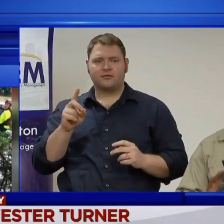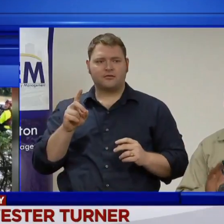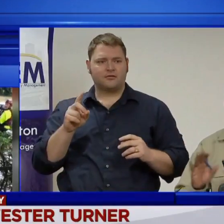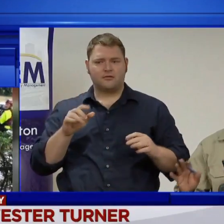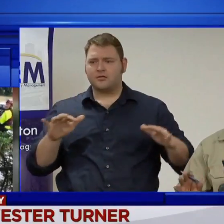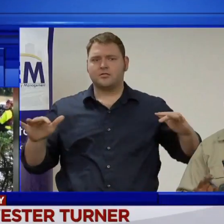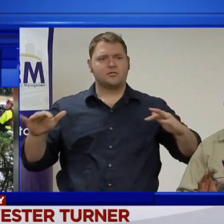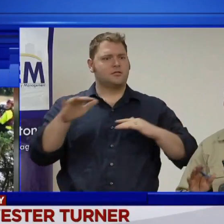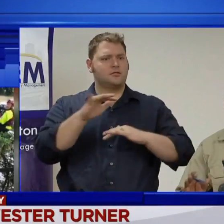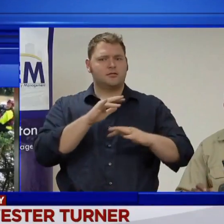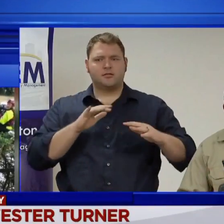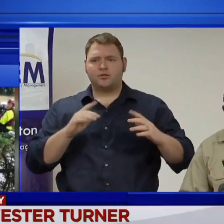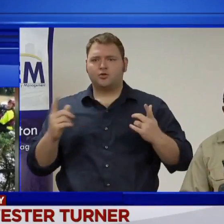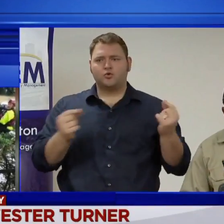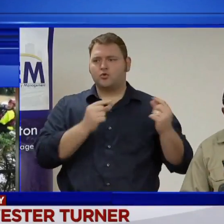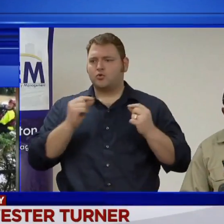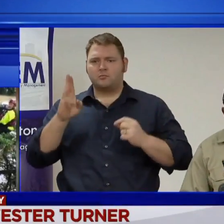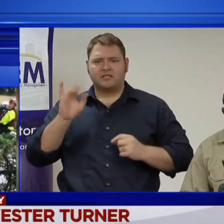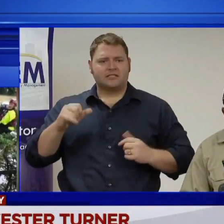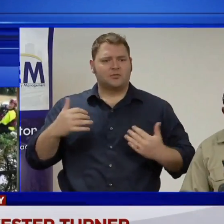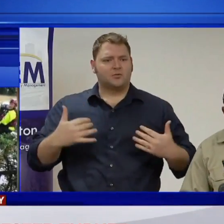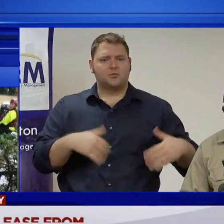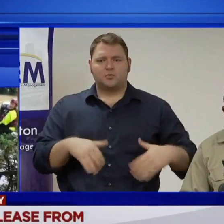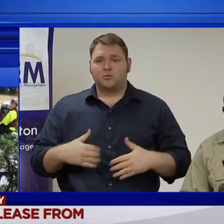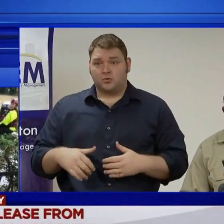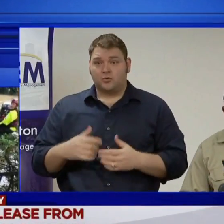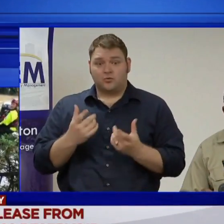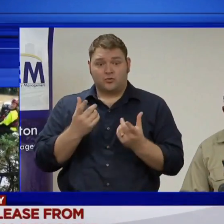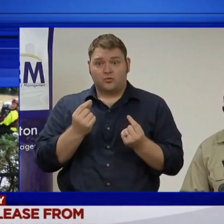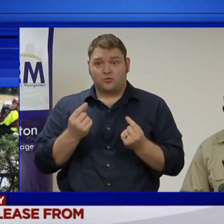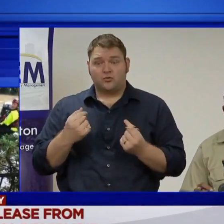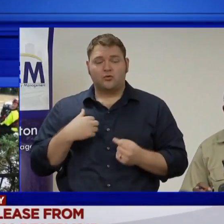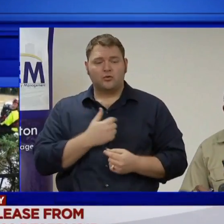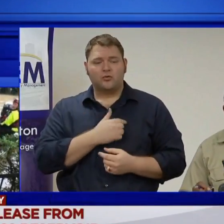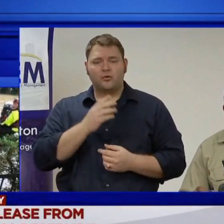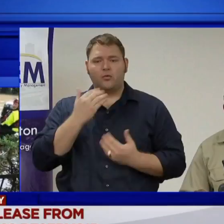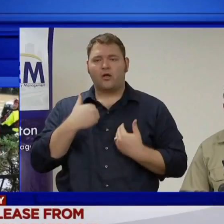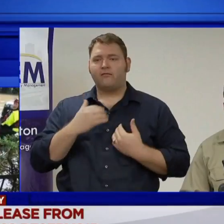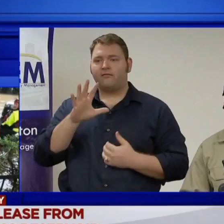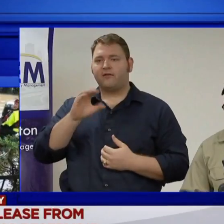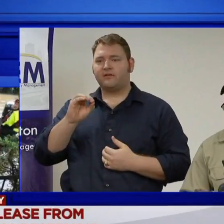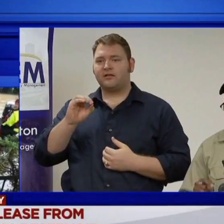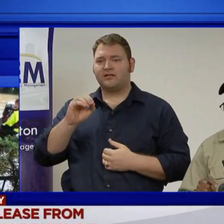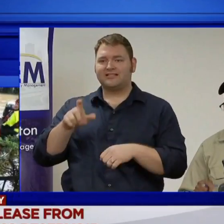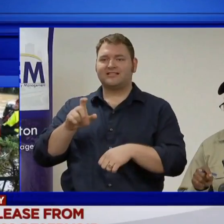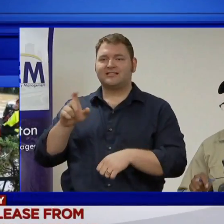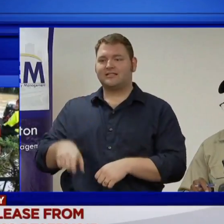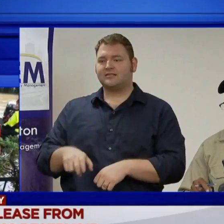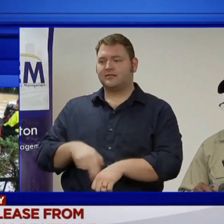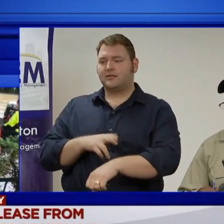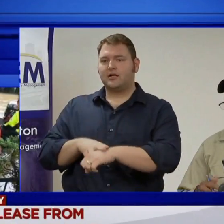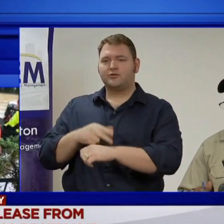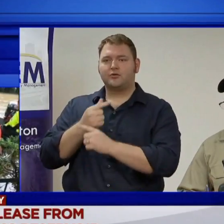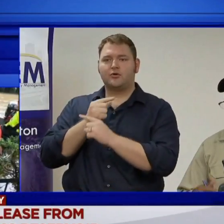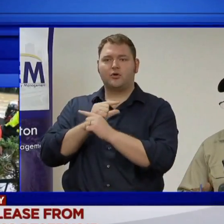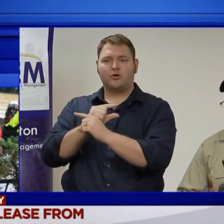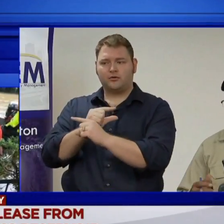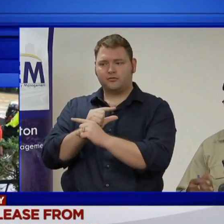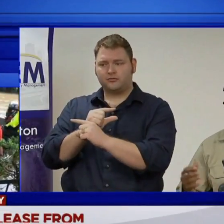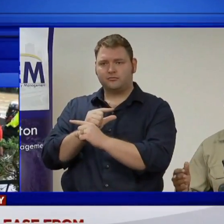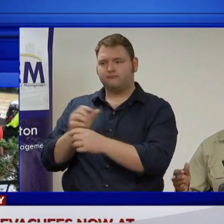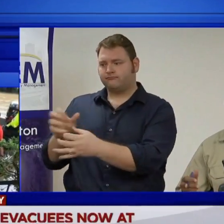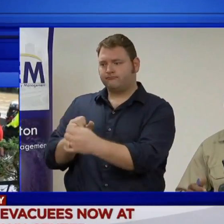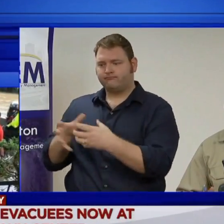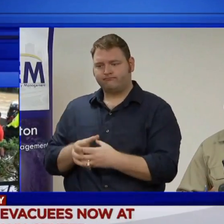place, doing a lot of different things at the same time, we're going to be using 50 Texas National Guard members to provide